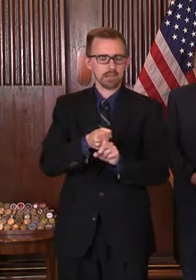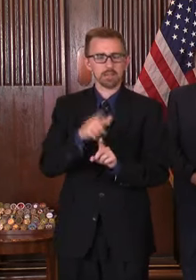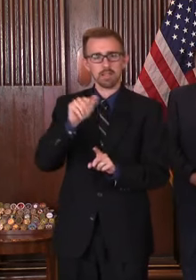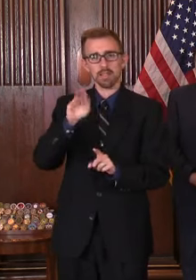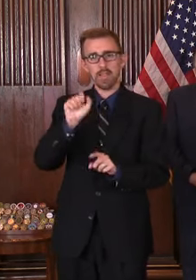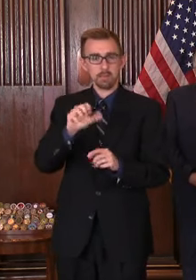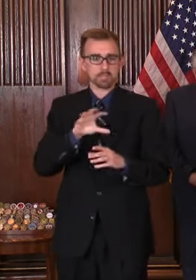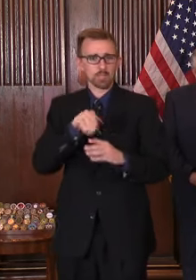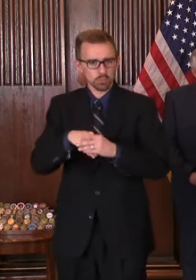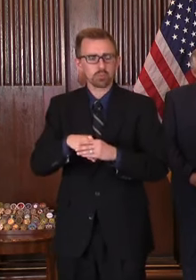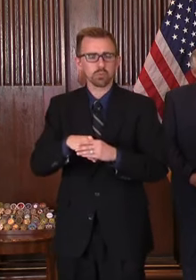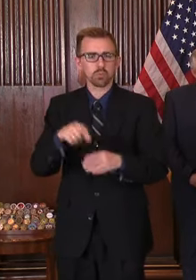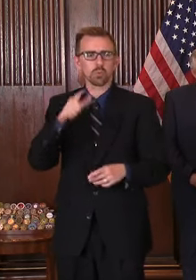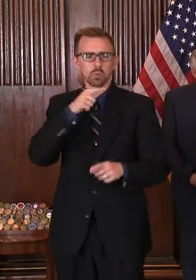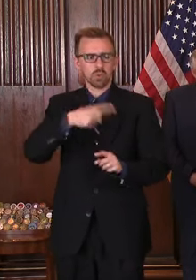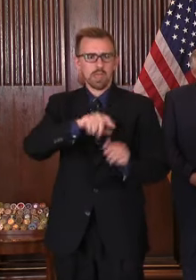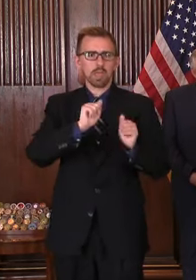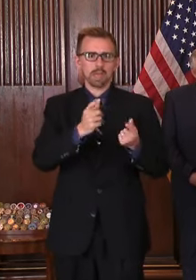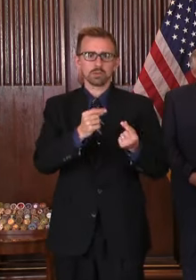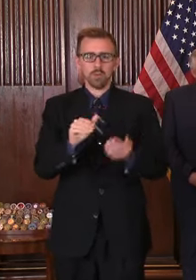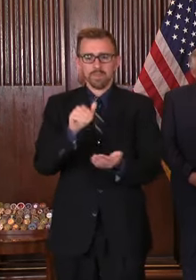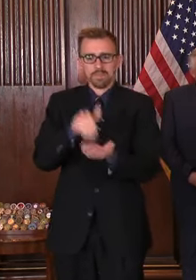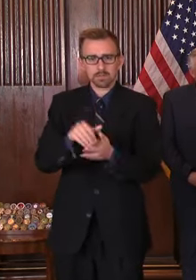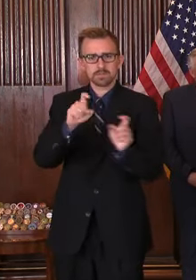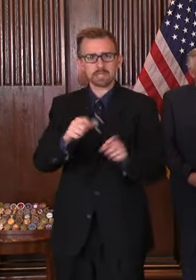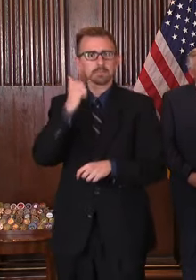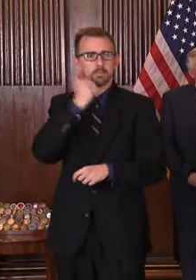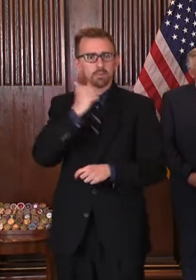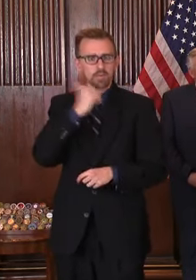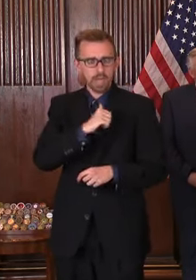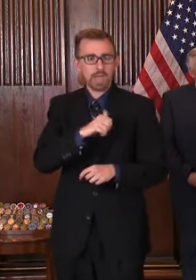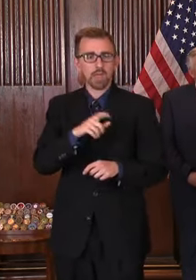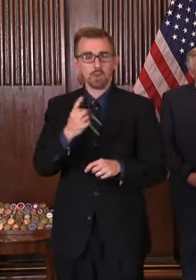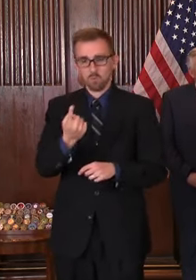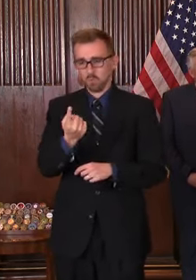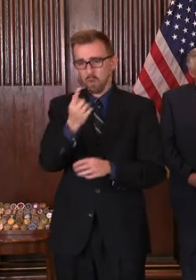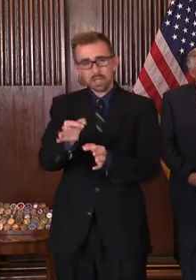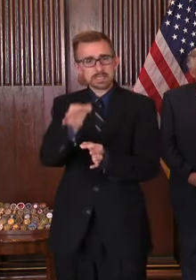labs that can do thousands of tests per day may run out of one